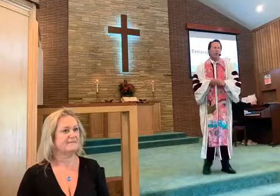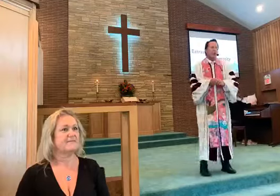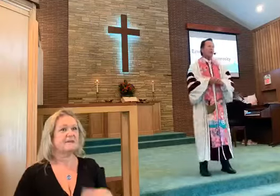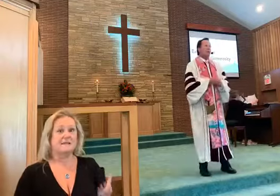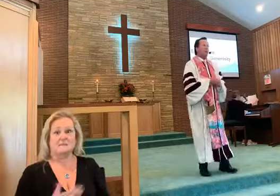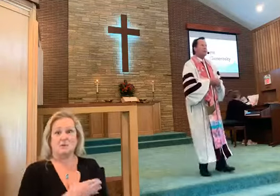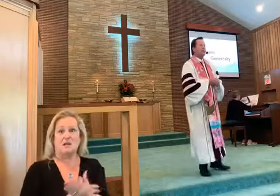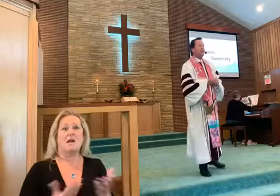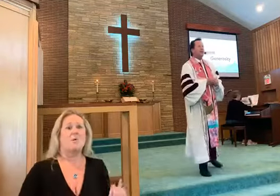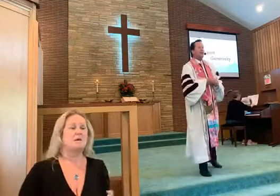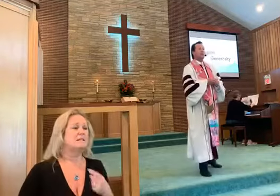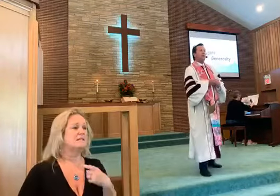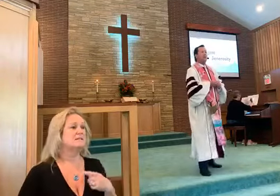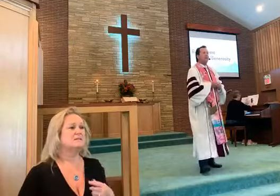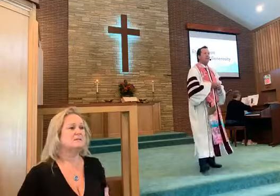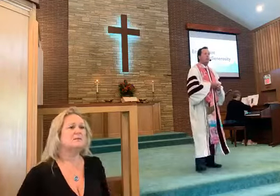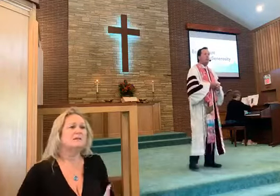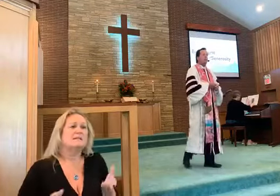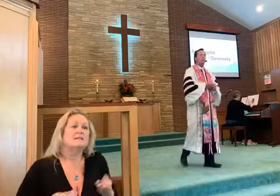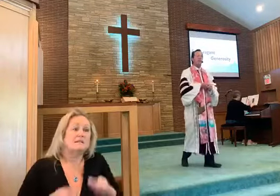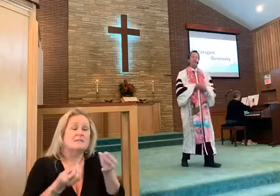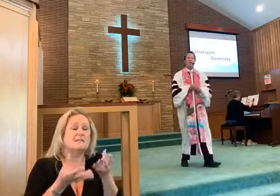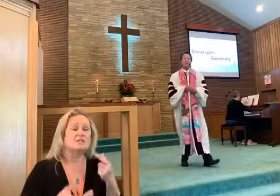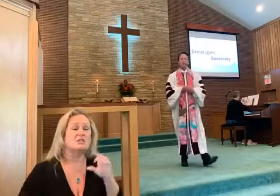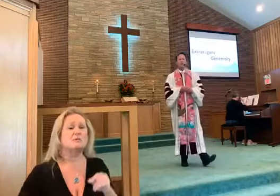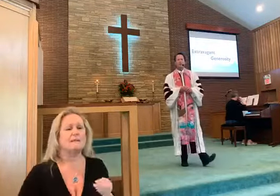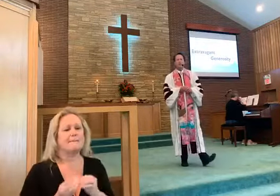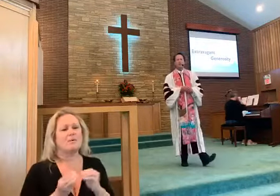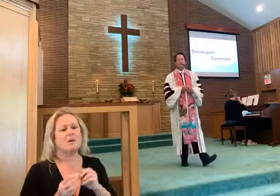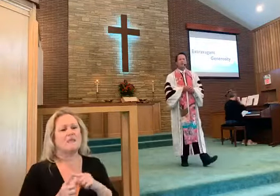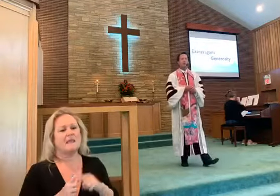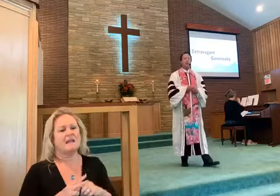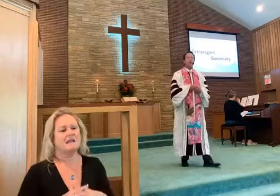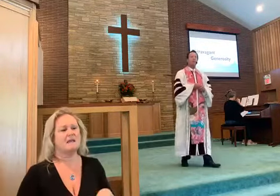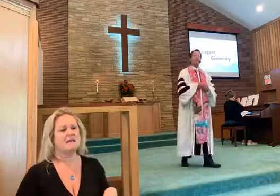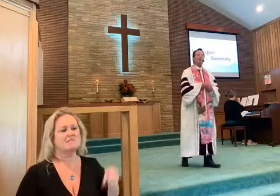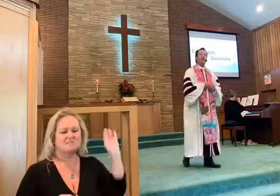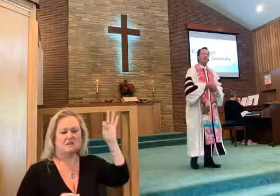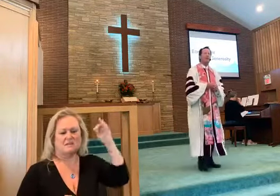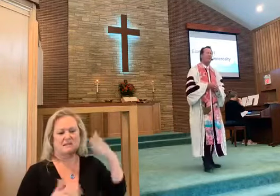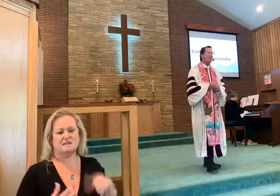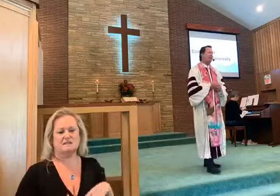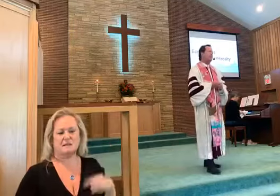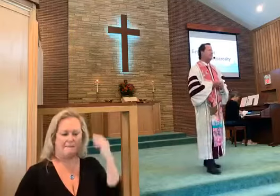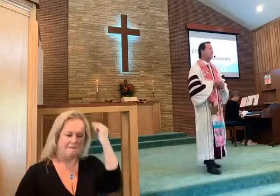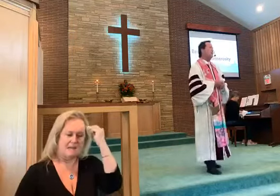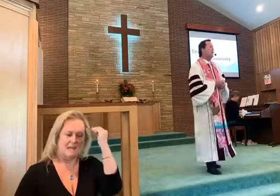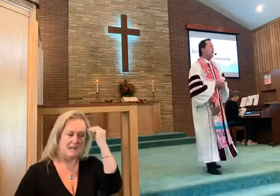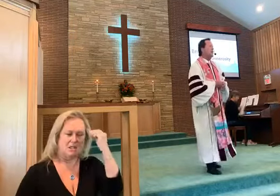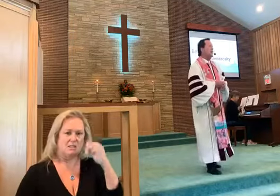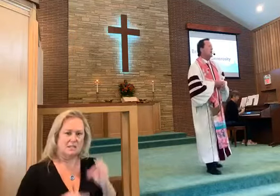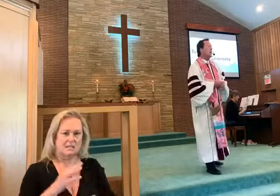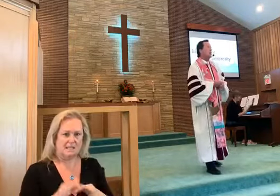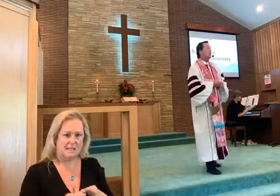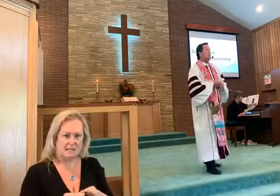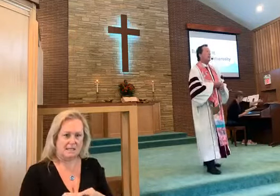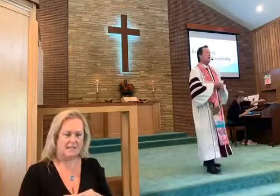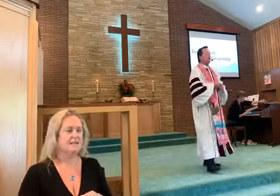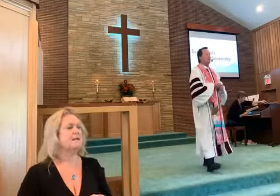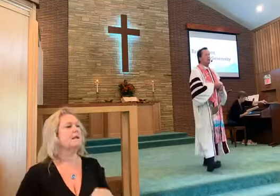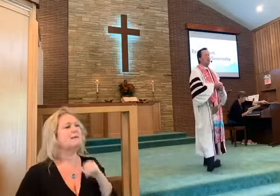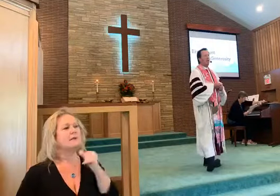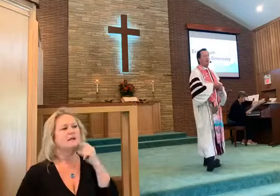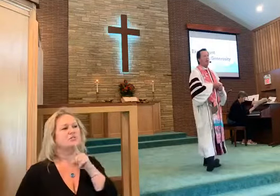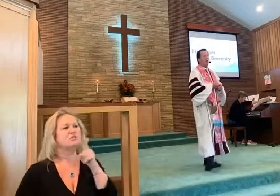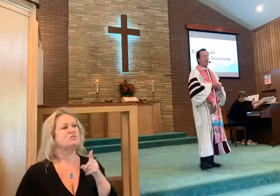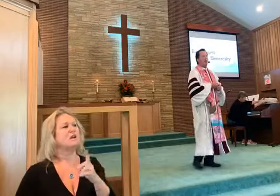So this morning I want to suggest to you that more than a sermon, this is perhaps a meditation. Because I'm not